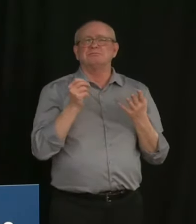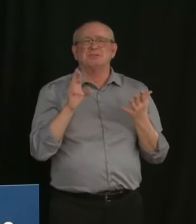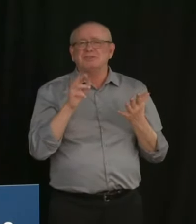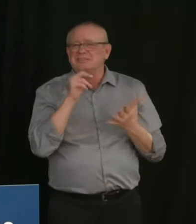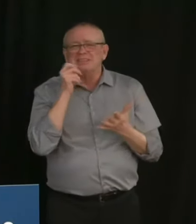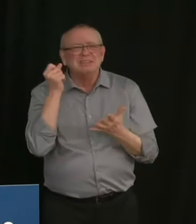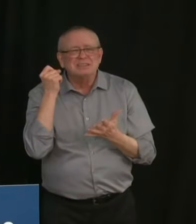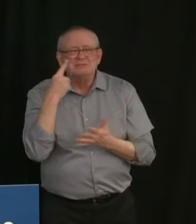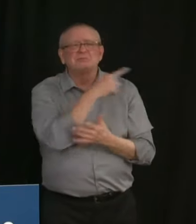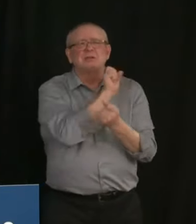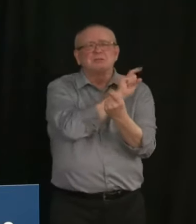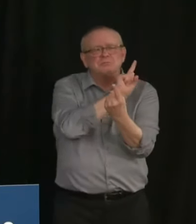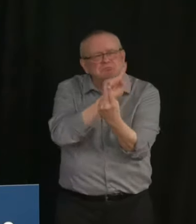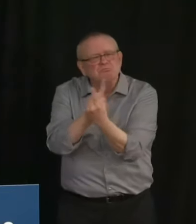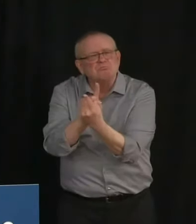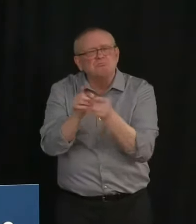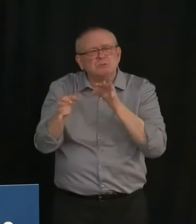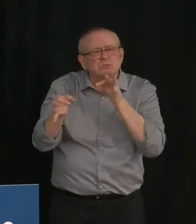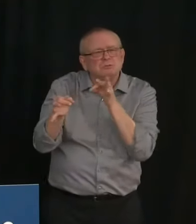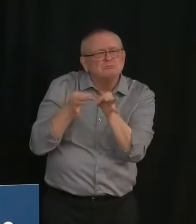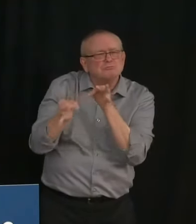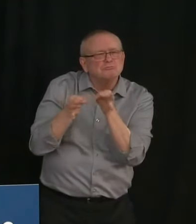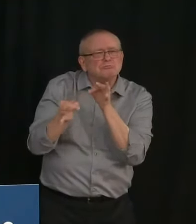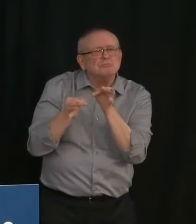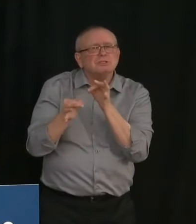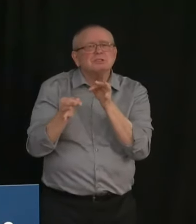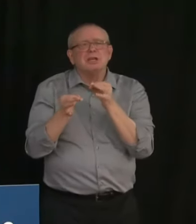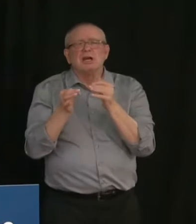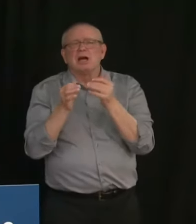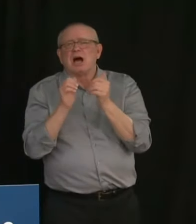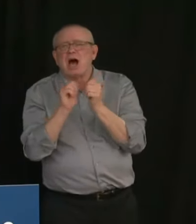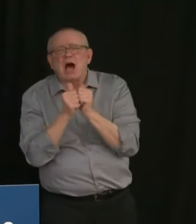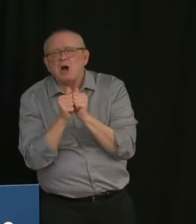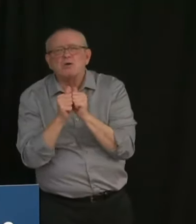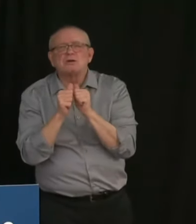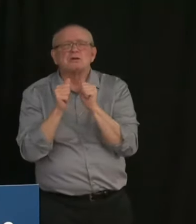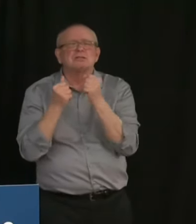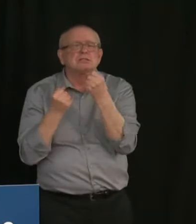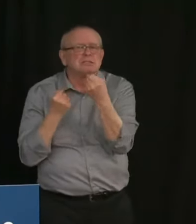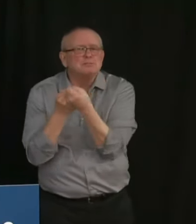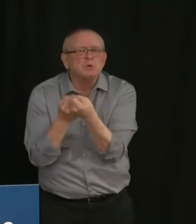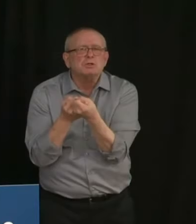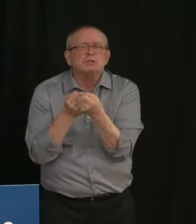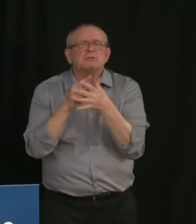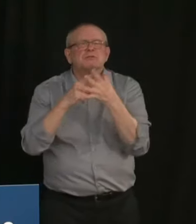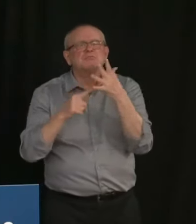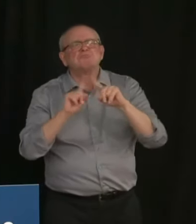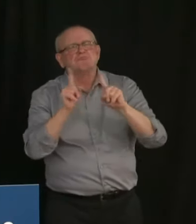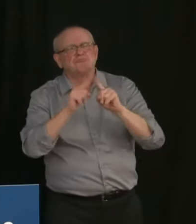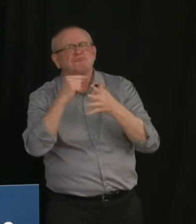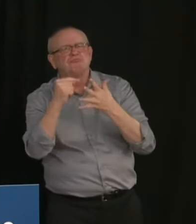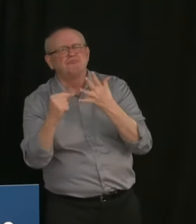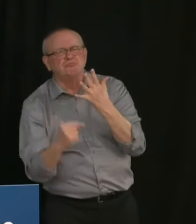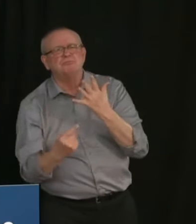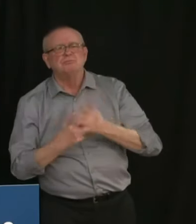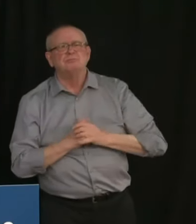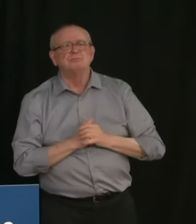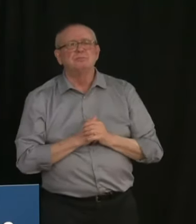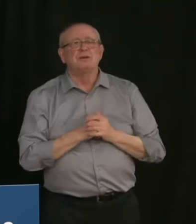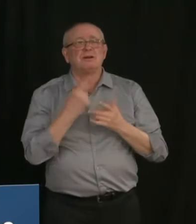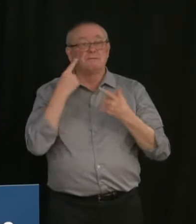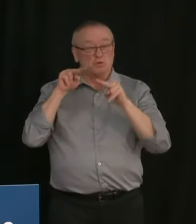understand what options are available to them, what supports are available to them. And when it comes down to that last piece of enforcement, where we are seeing